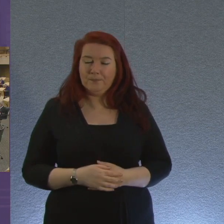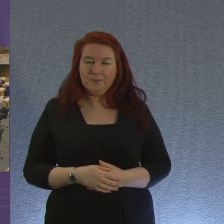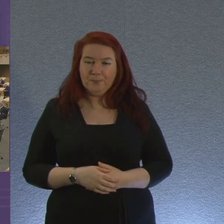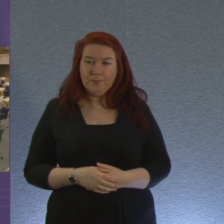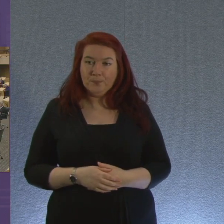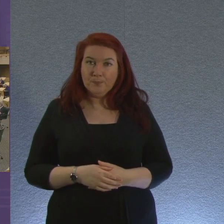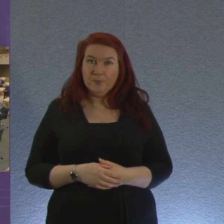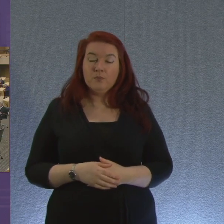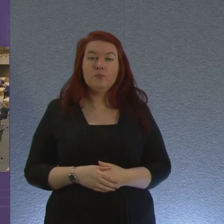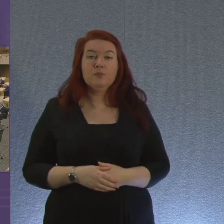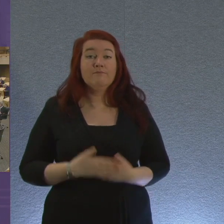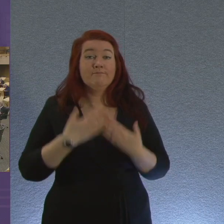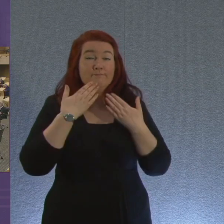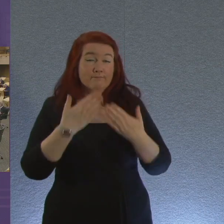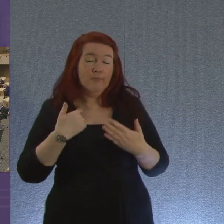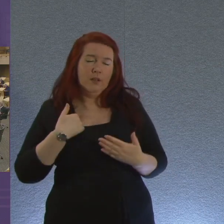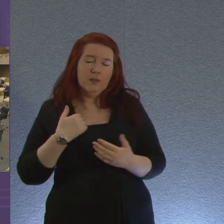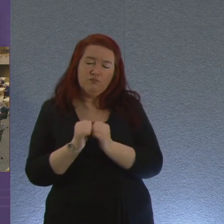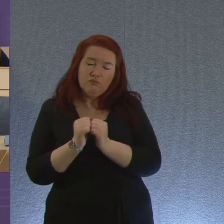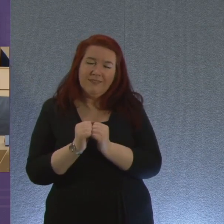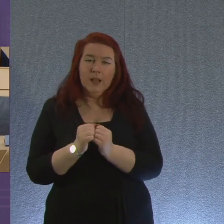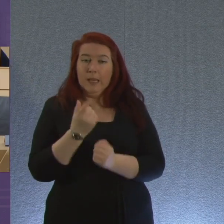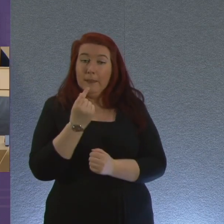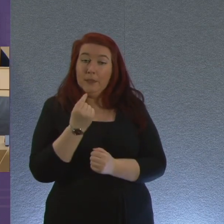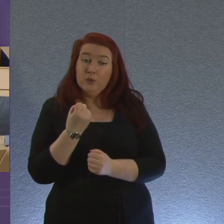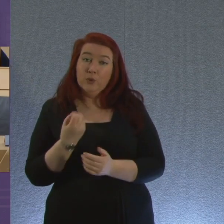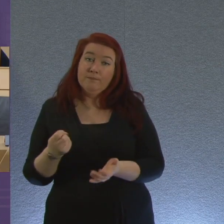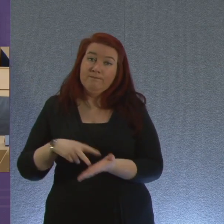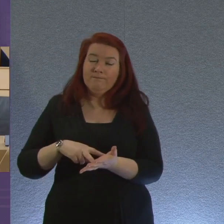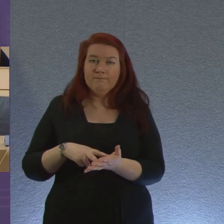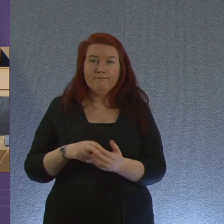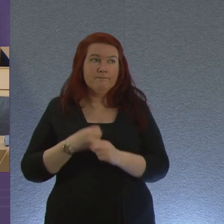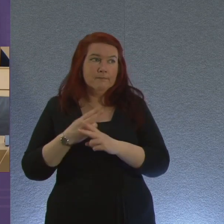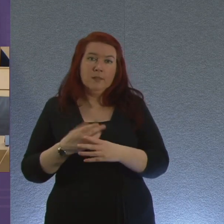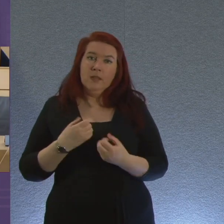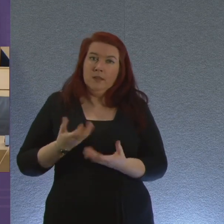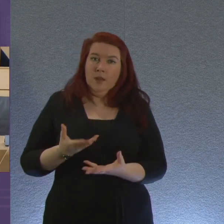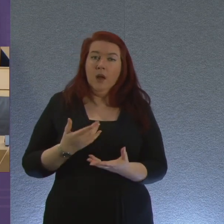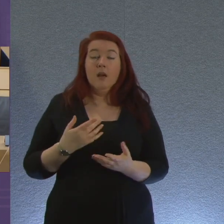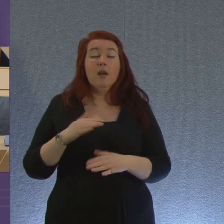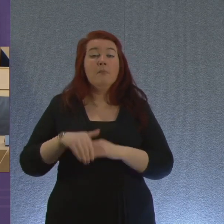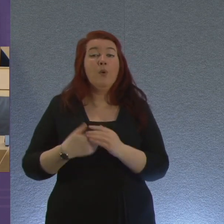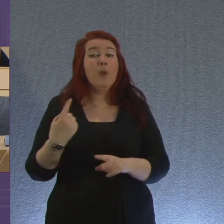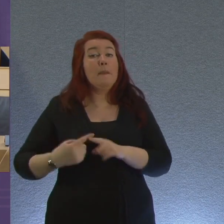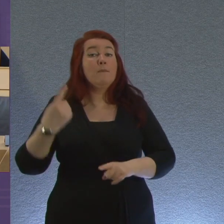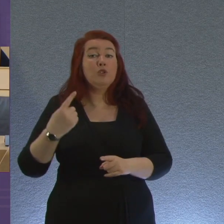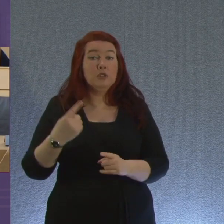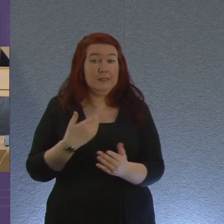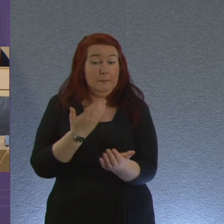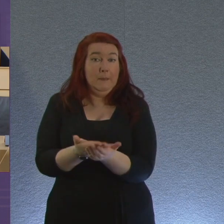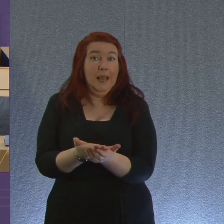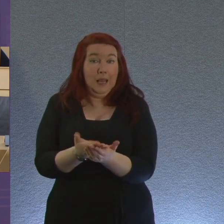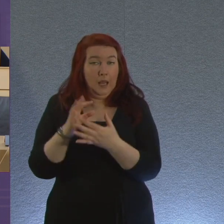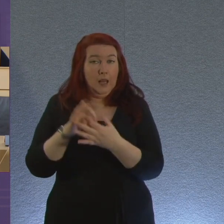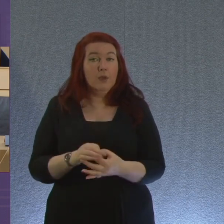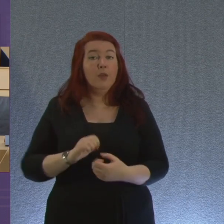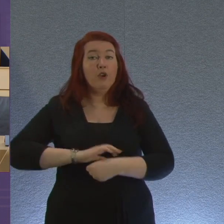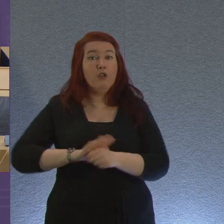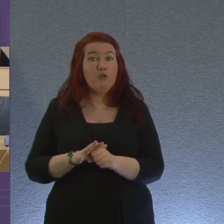I'm grateful to be able to speak in the debate today on the emergency legislation relating to the coronavirus